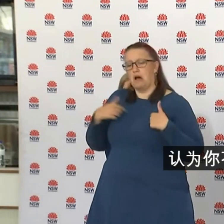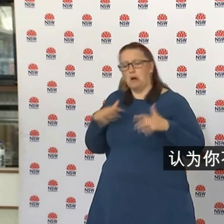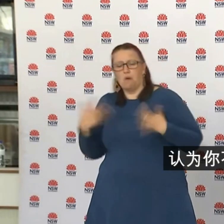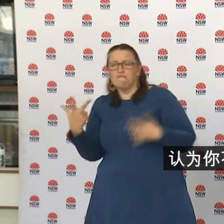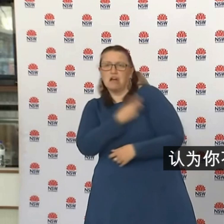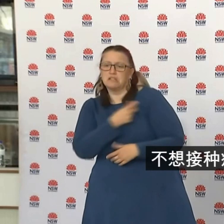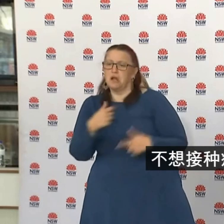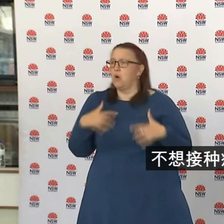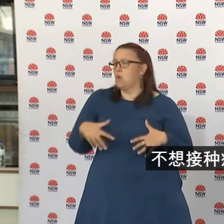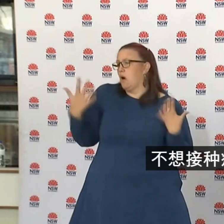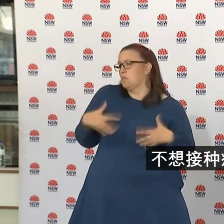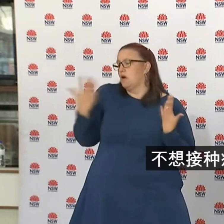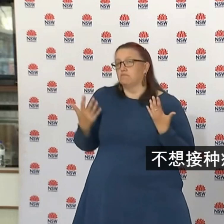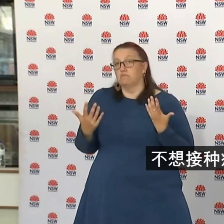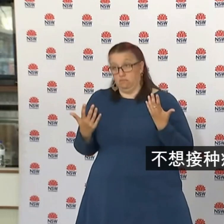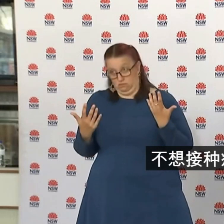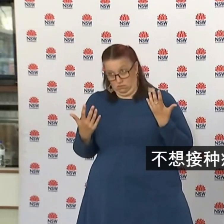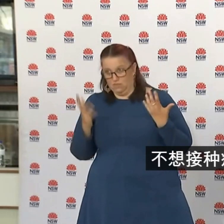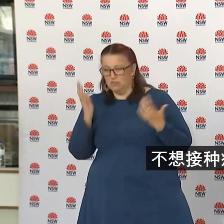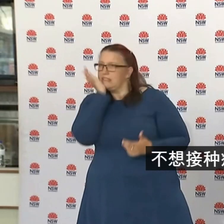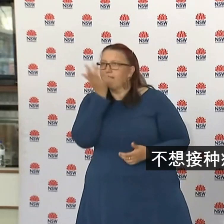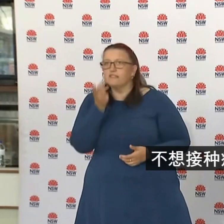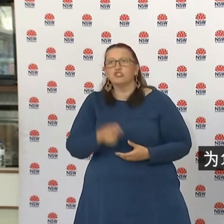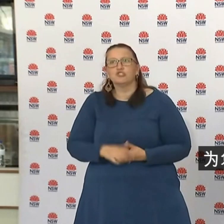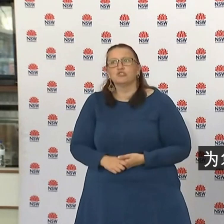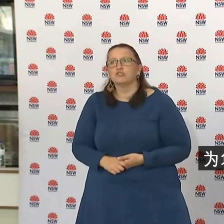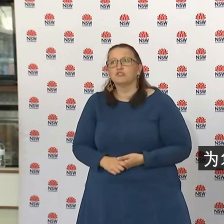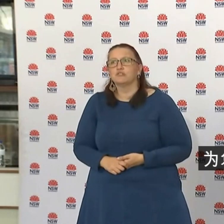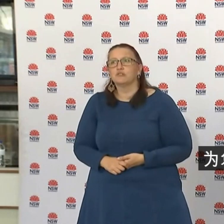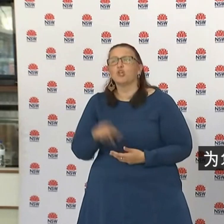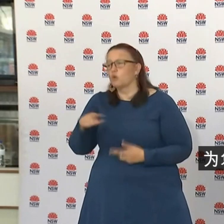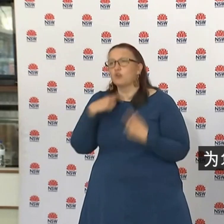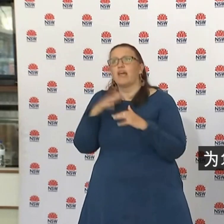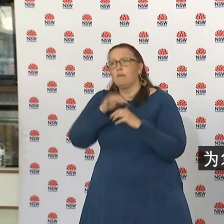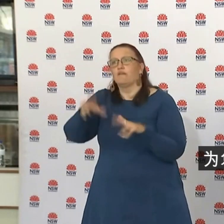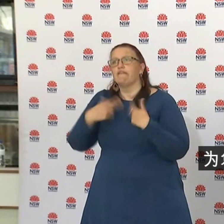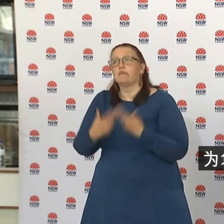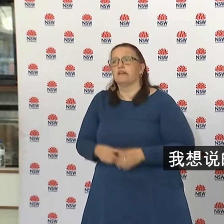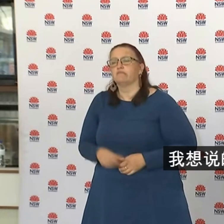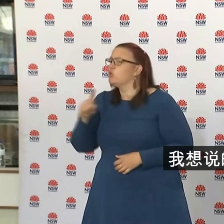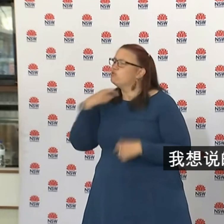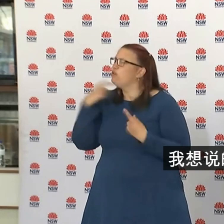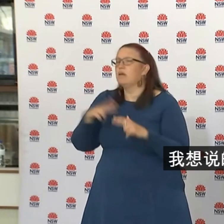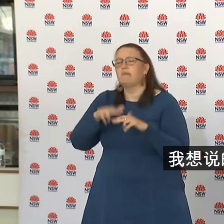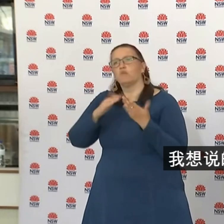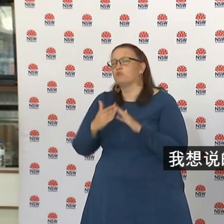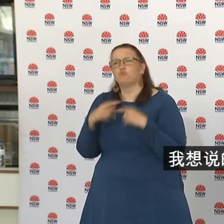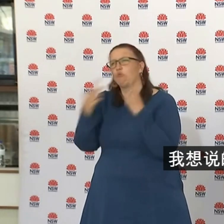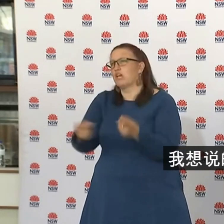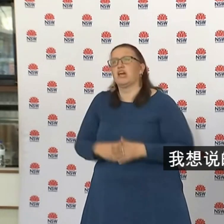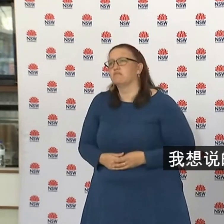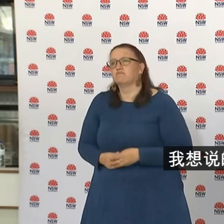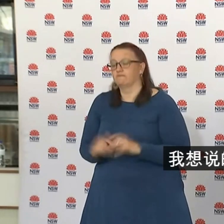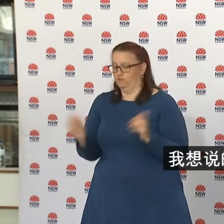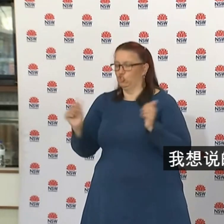vaccine just because you don't want to have a vaccine, well, you should think about what you're doing to your family and to the community. And I would say even more than